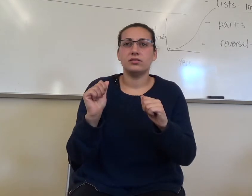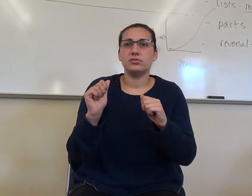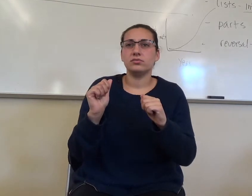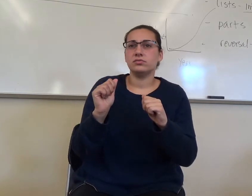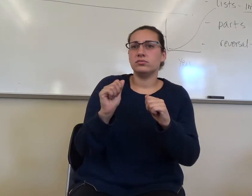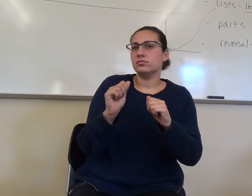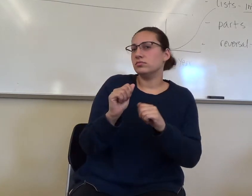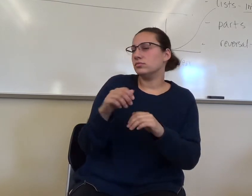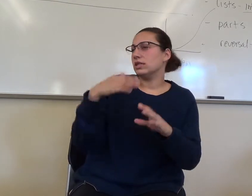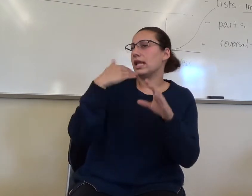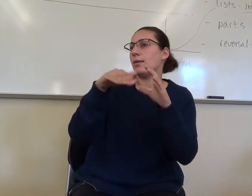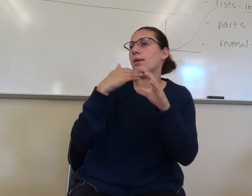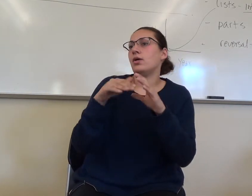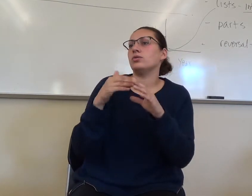it.